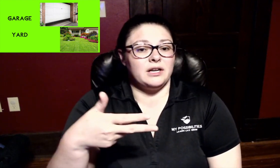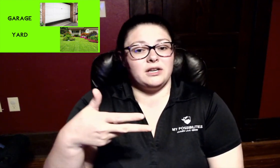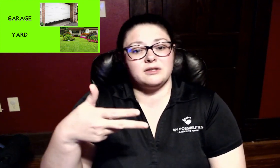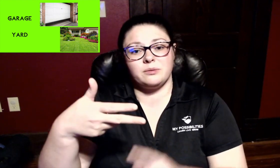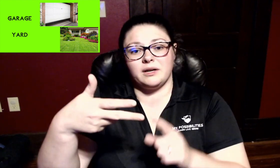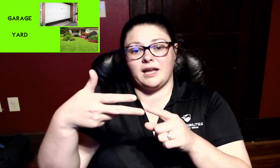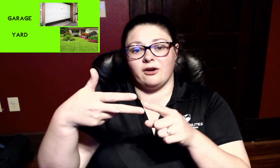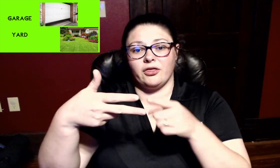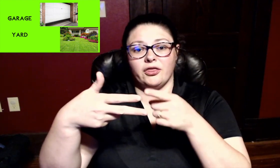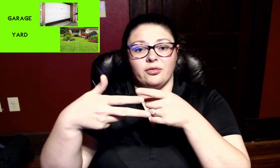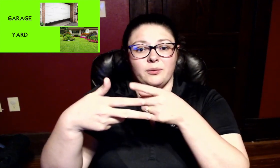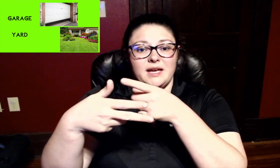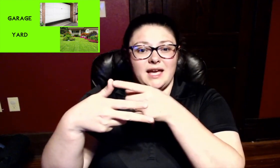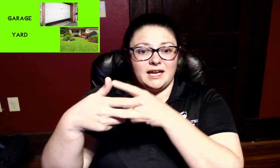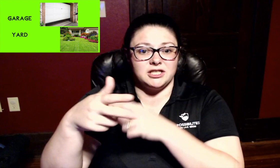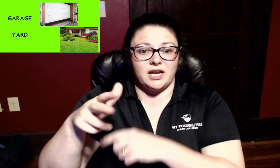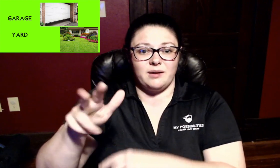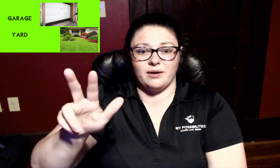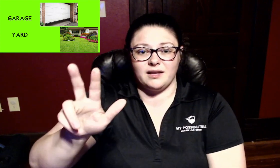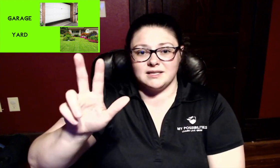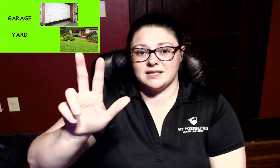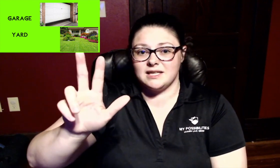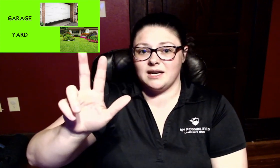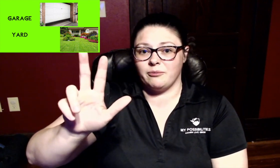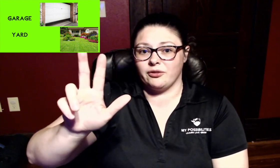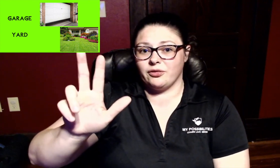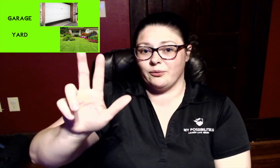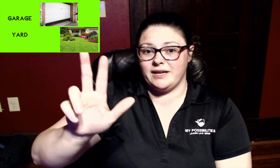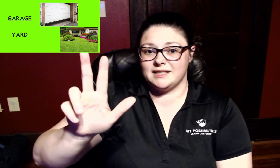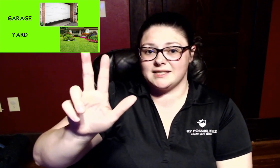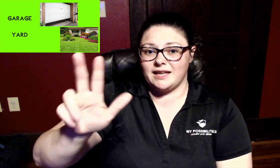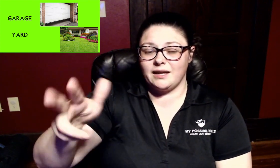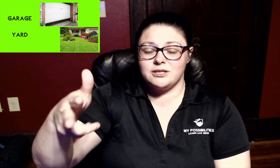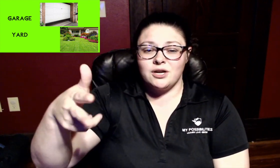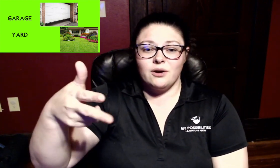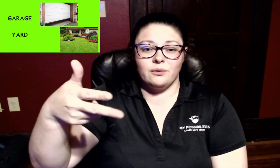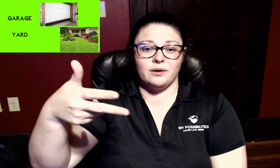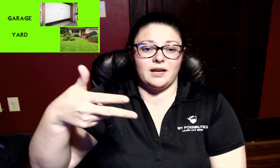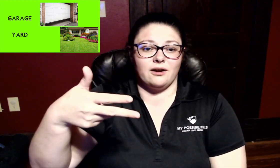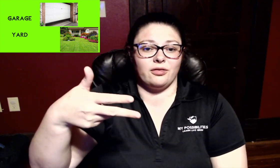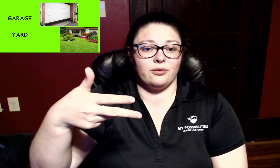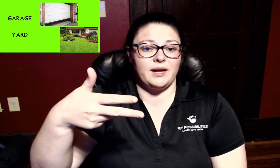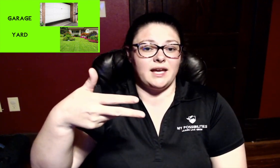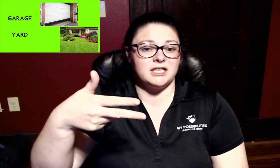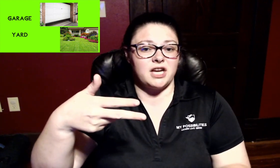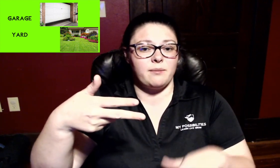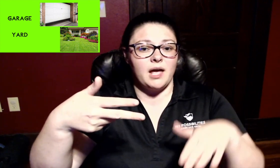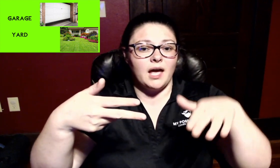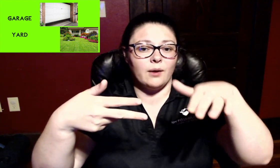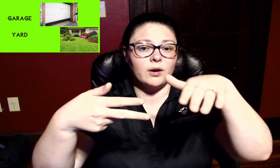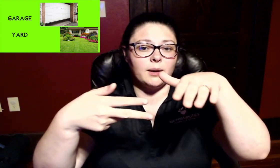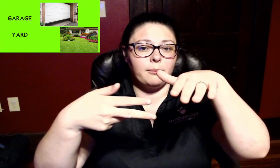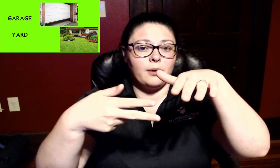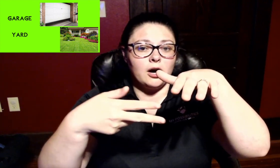we're going to take our three hand shape, right? This is the number 3 in sign language. We're going to take our 3 hand shape, and we're going to park